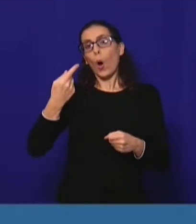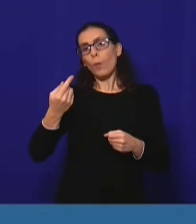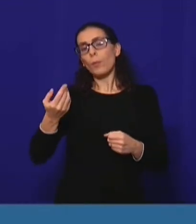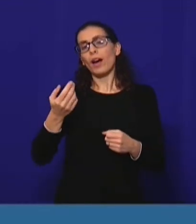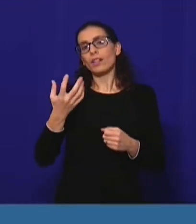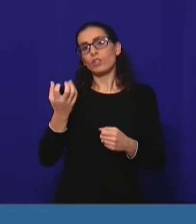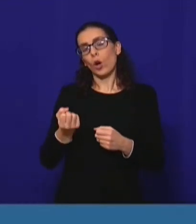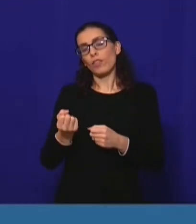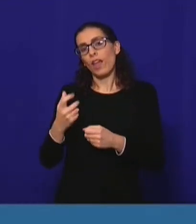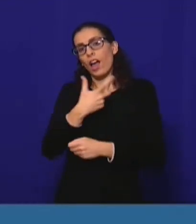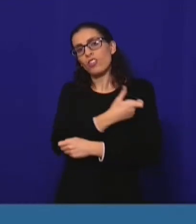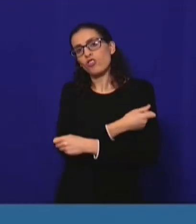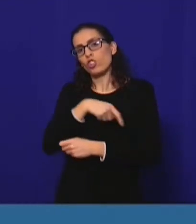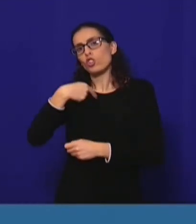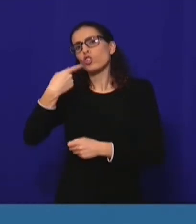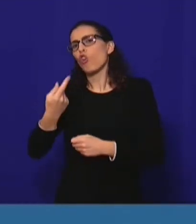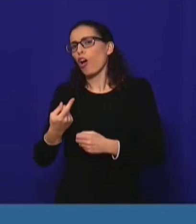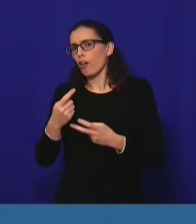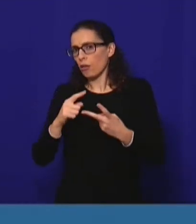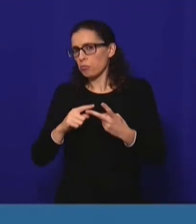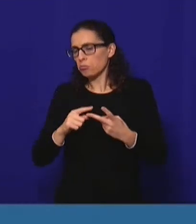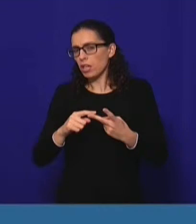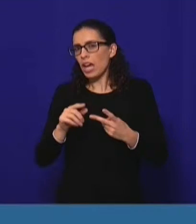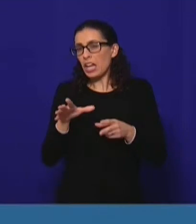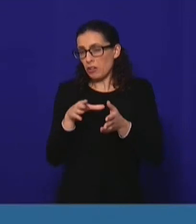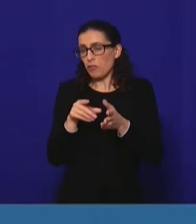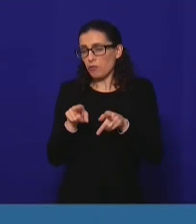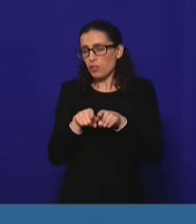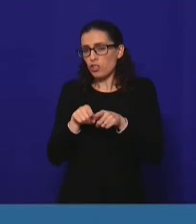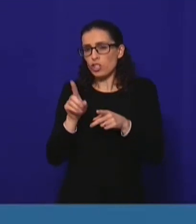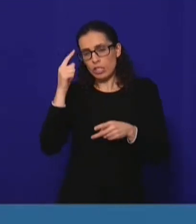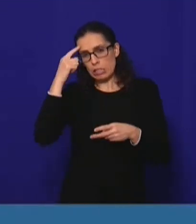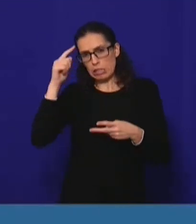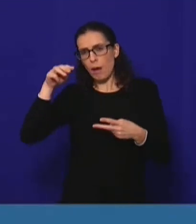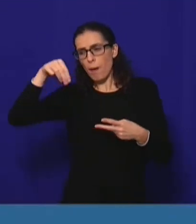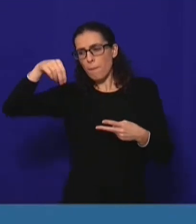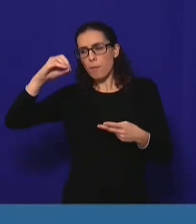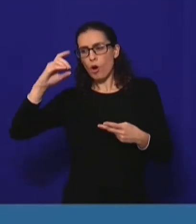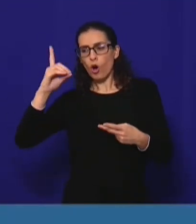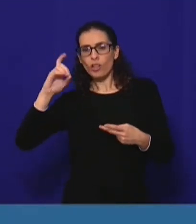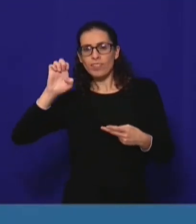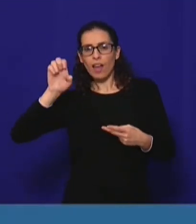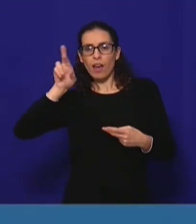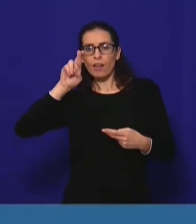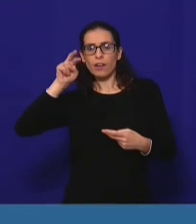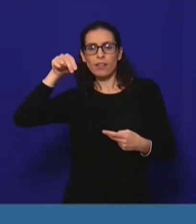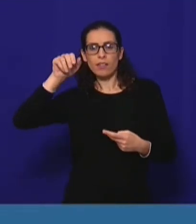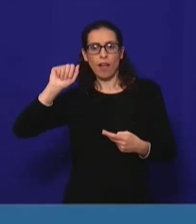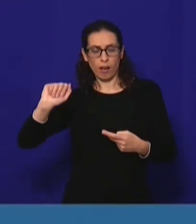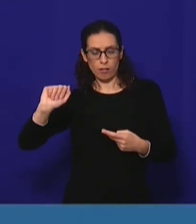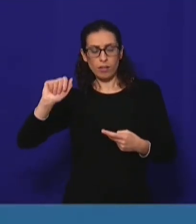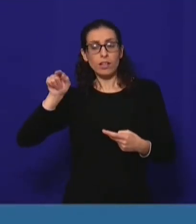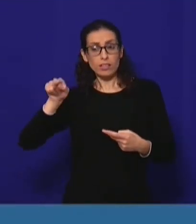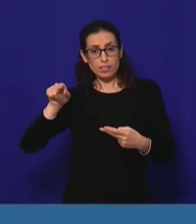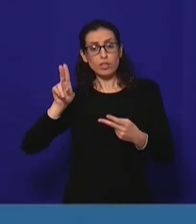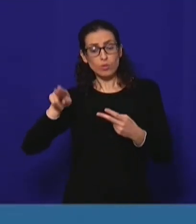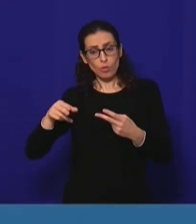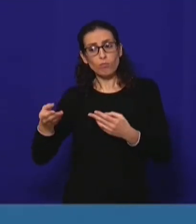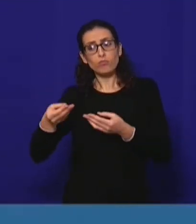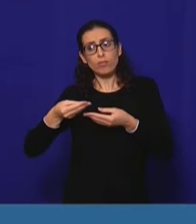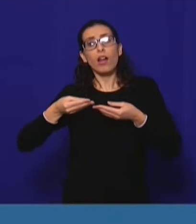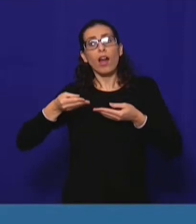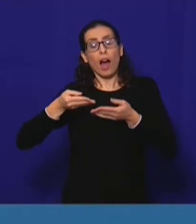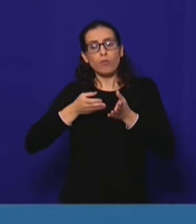li jkunu liċenzjati, pereżempju oħra li hija qrib hija dik tal-Moderna, hemmhekk il-pajjiżi kollha jkunu qegħdin jiġu